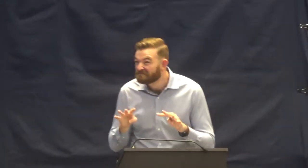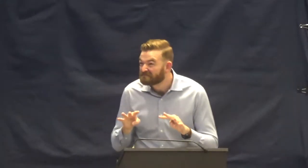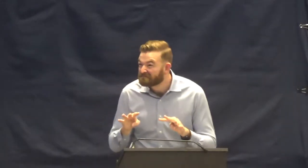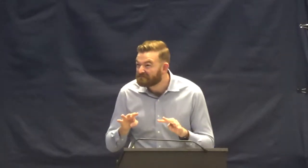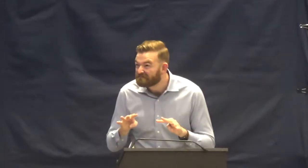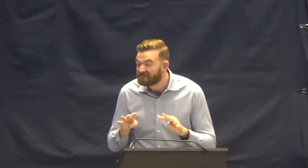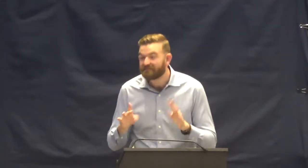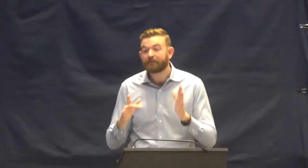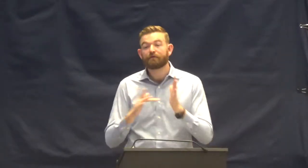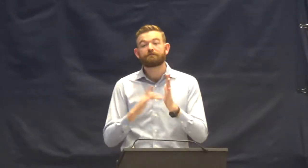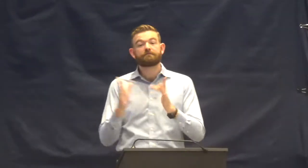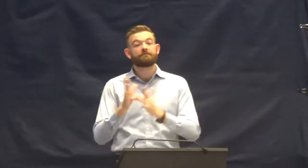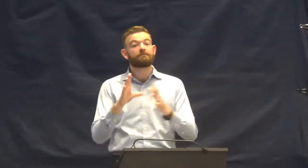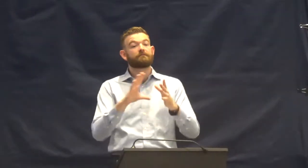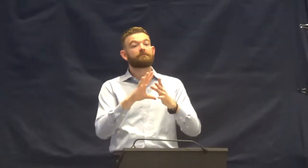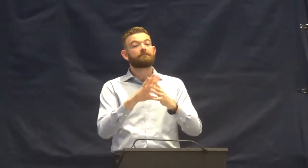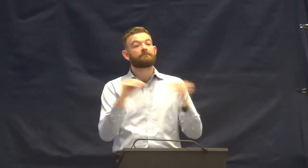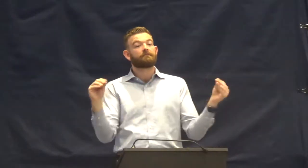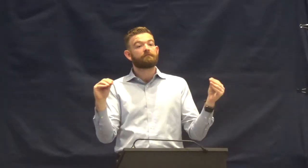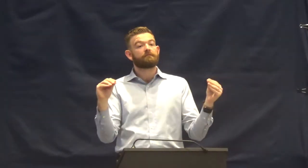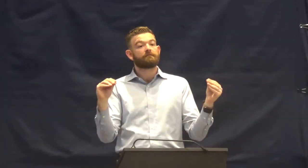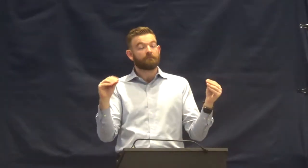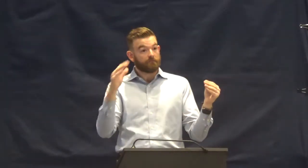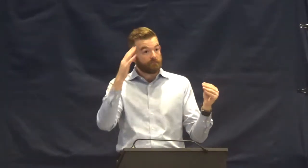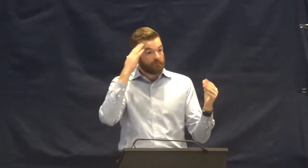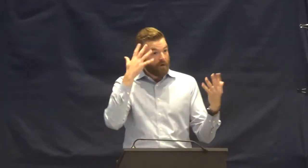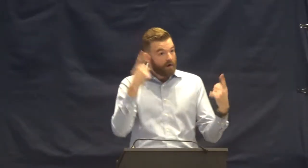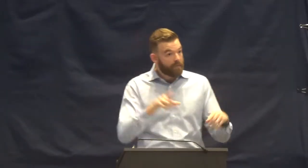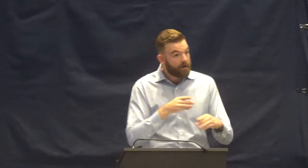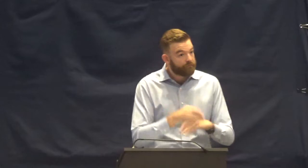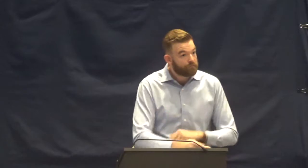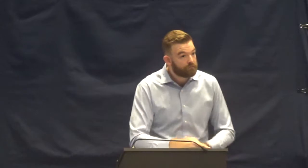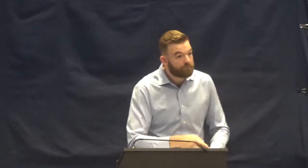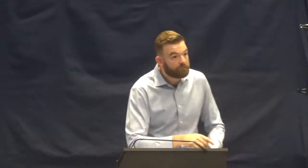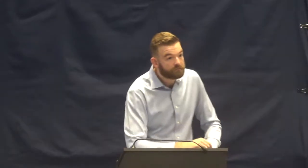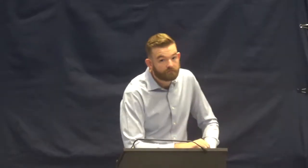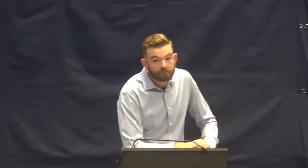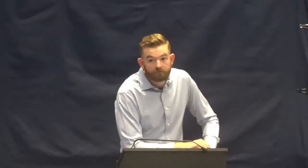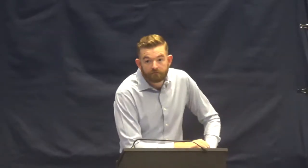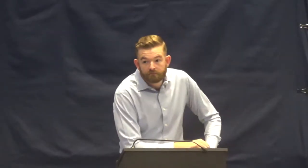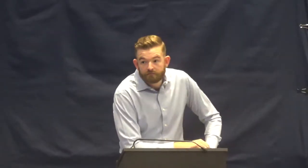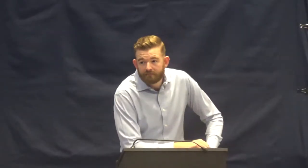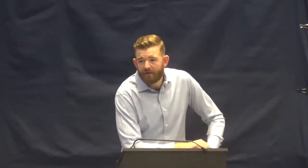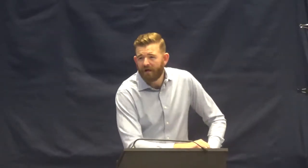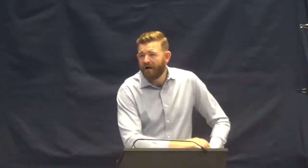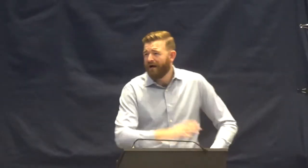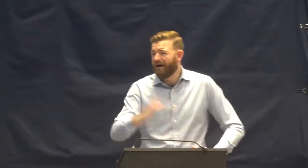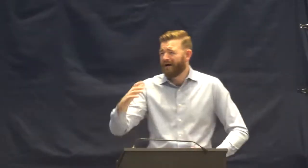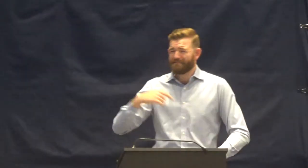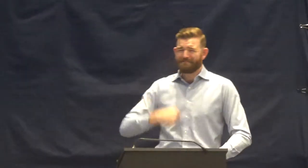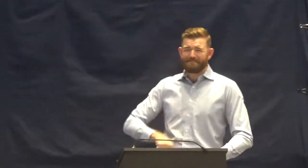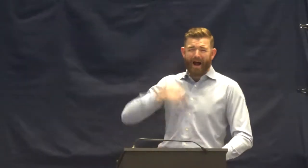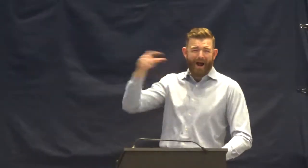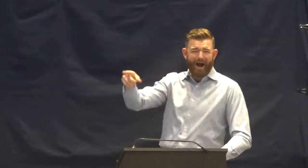say. So everybody was watching him with anticipation. You know what happened after he was